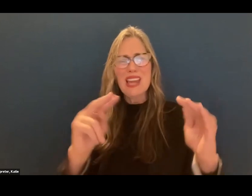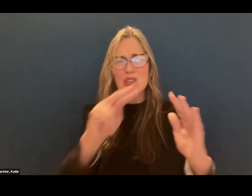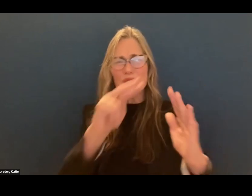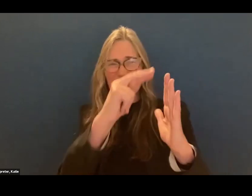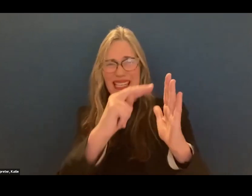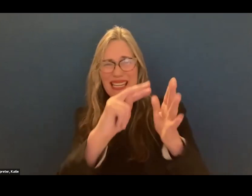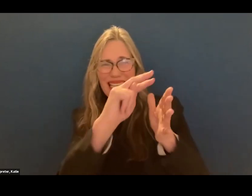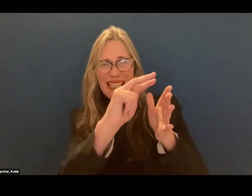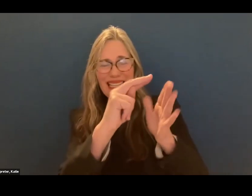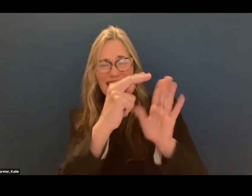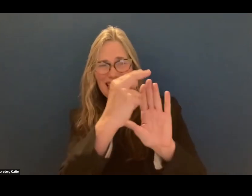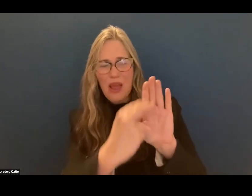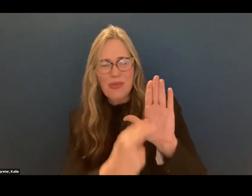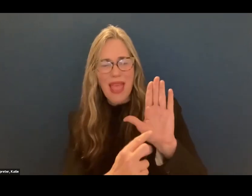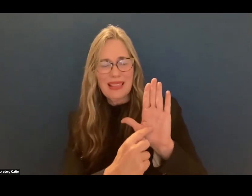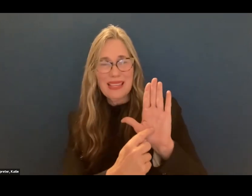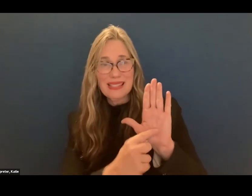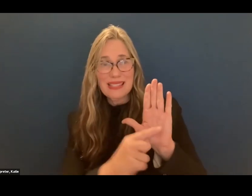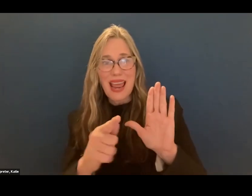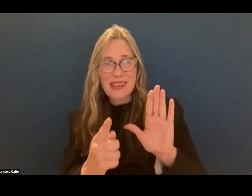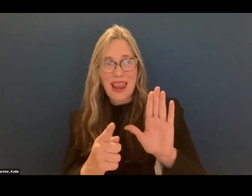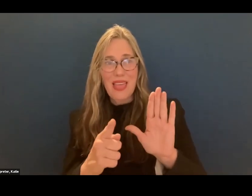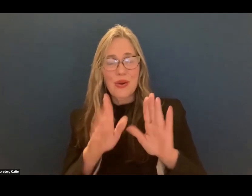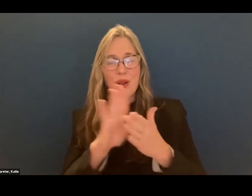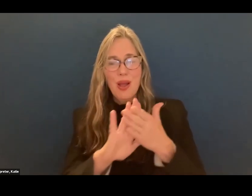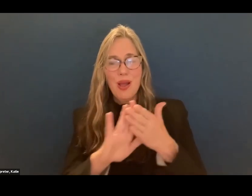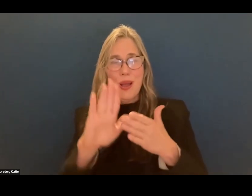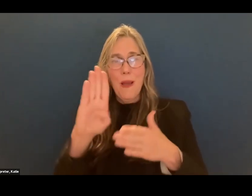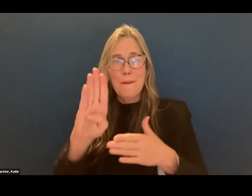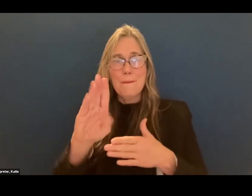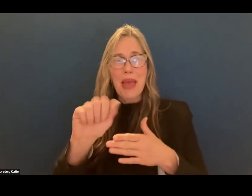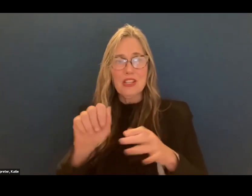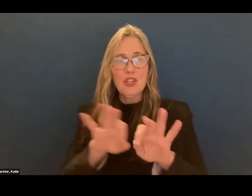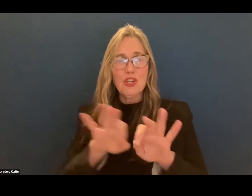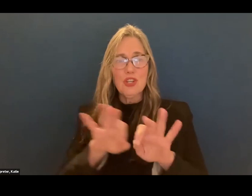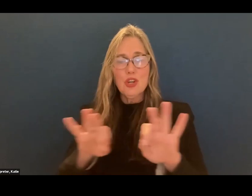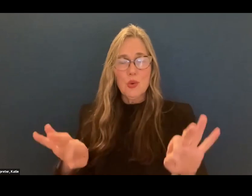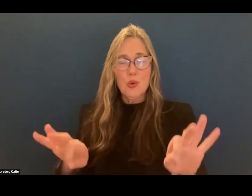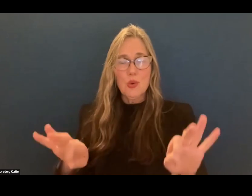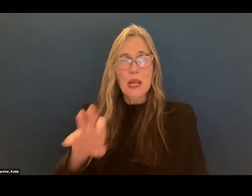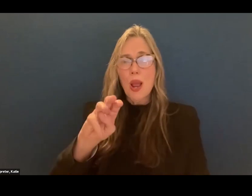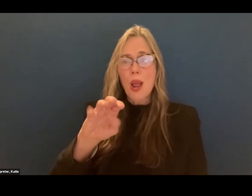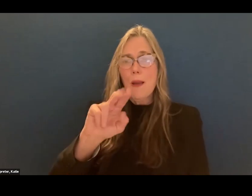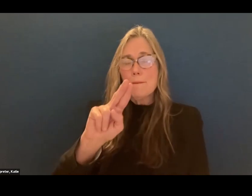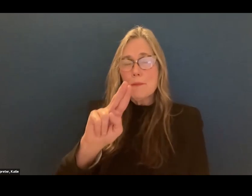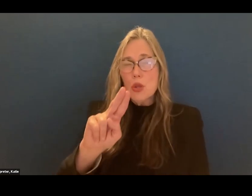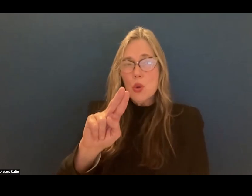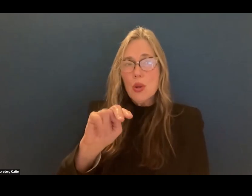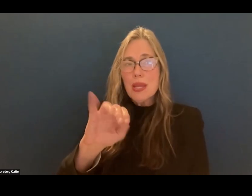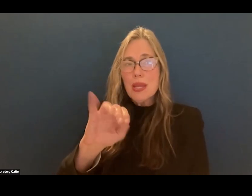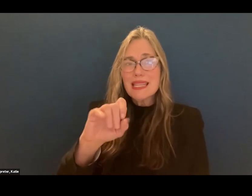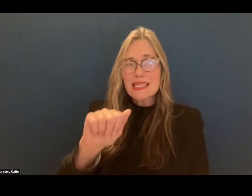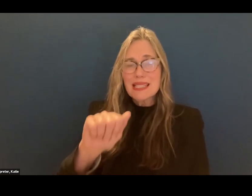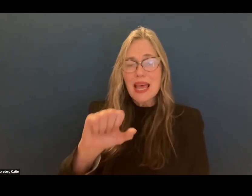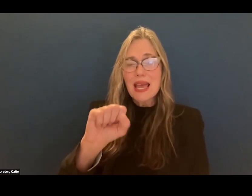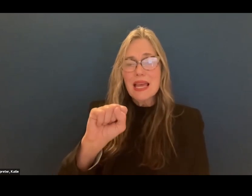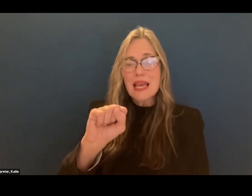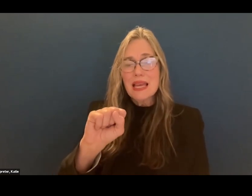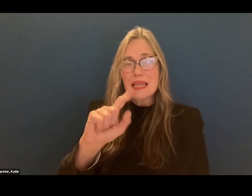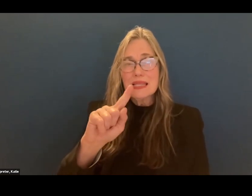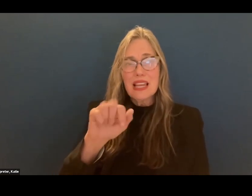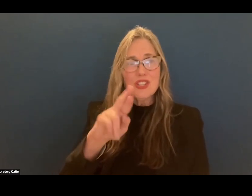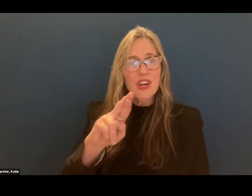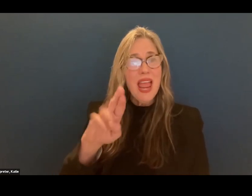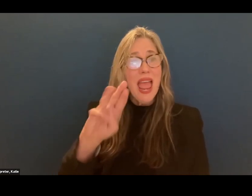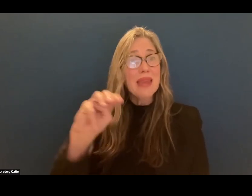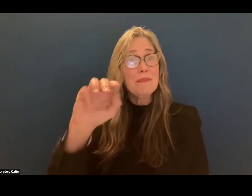have also another bachelor's degree, Muniz Sutler, and then a master's degree, Paula